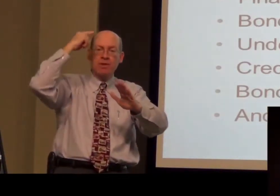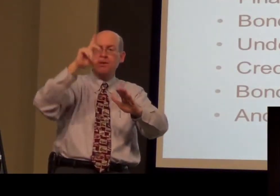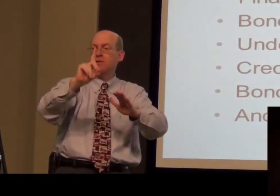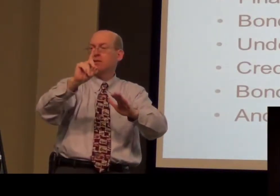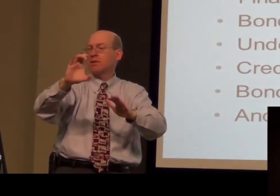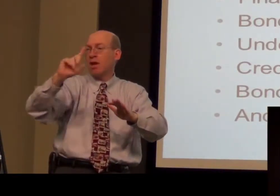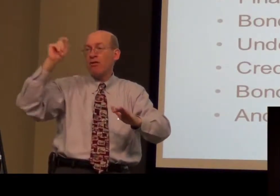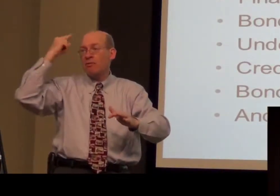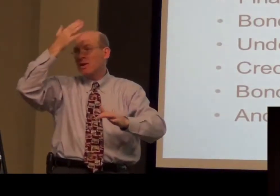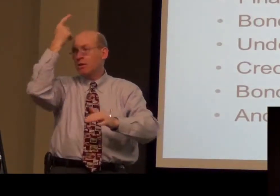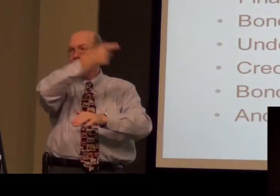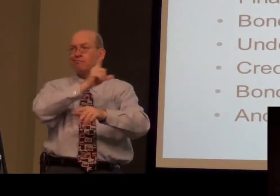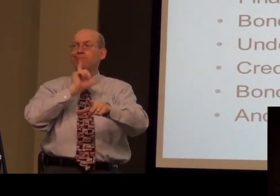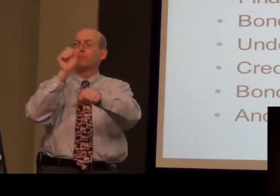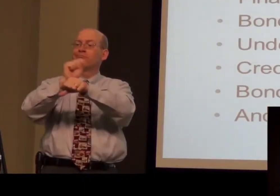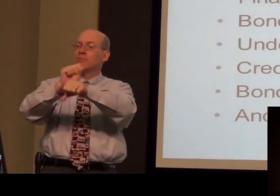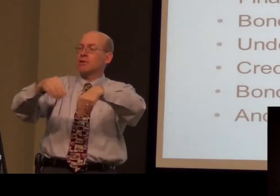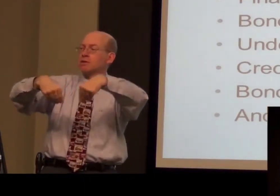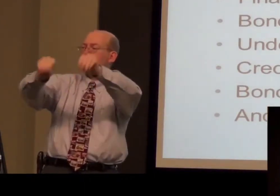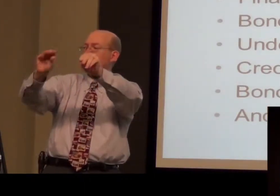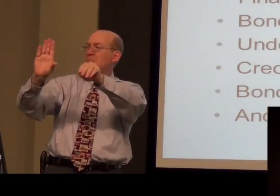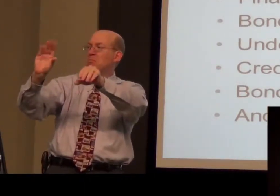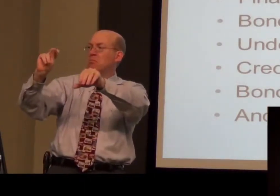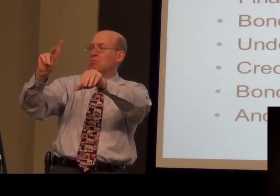course the city of DC,